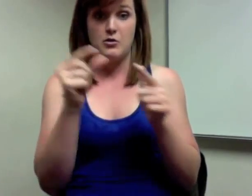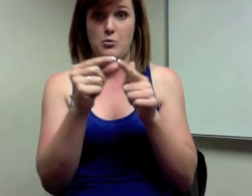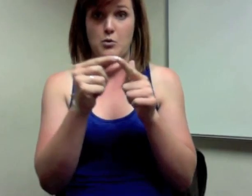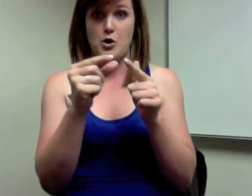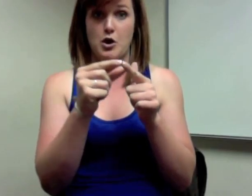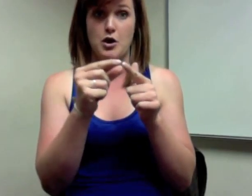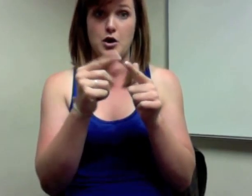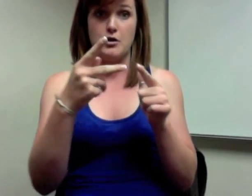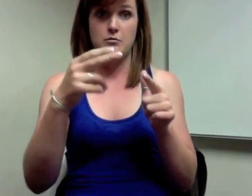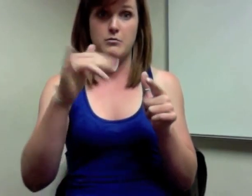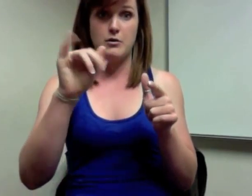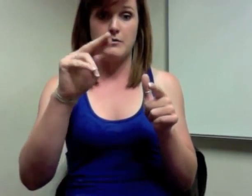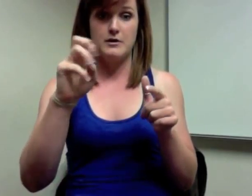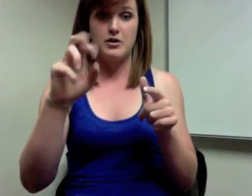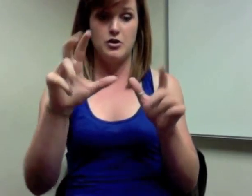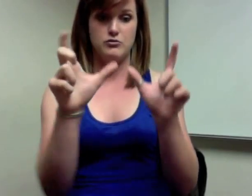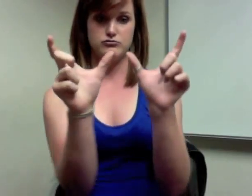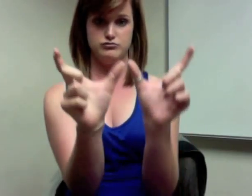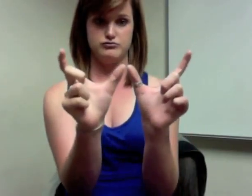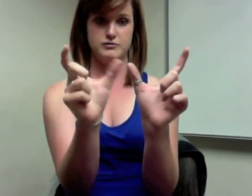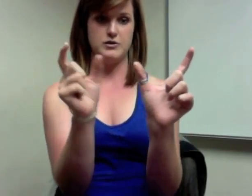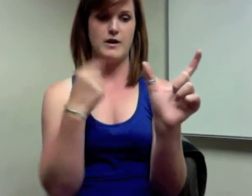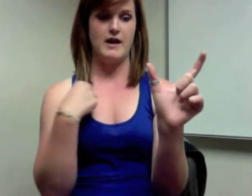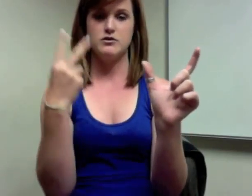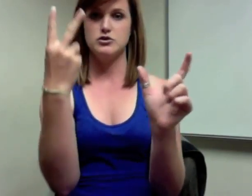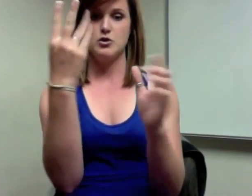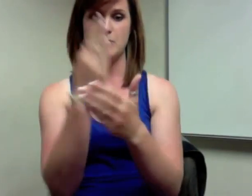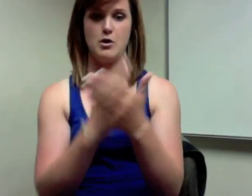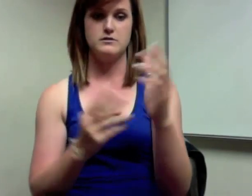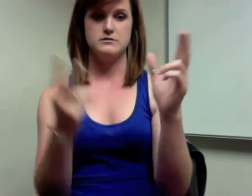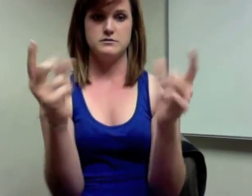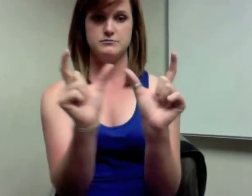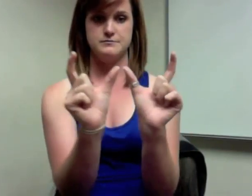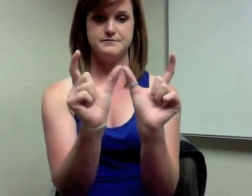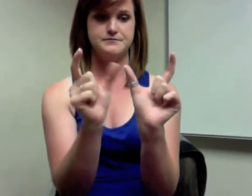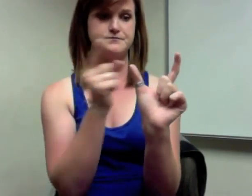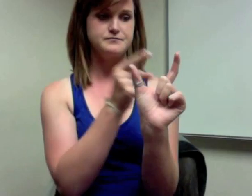have the prefix peri. And if you think of periscope,